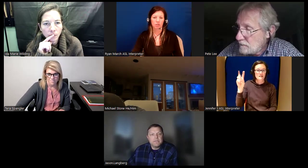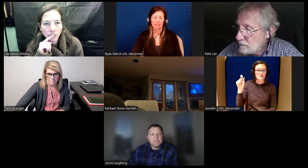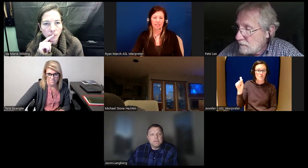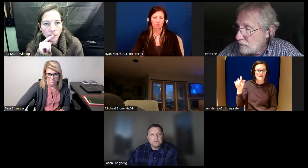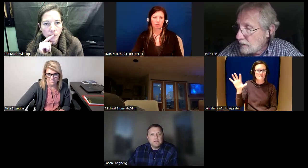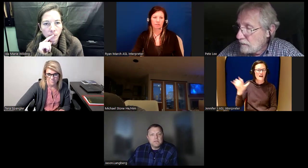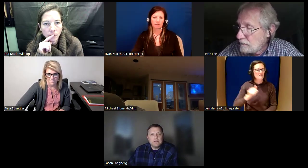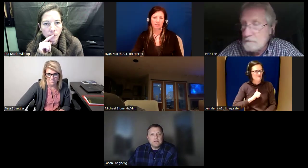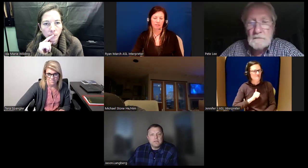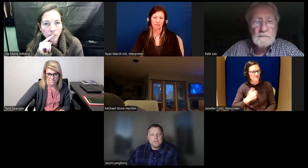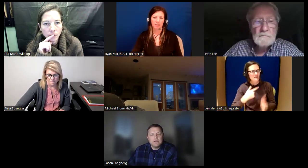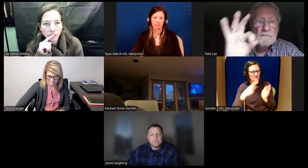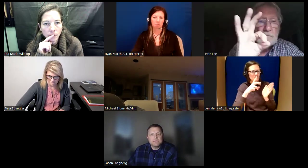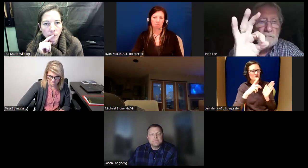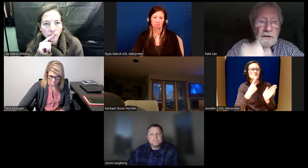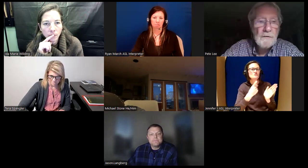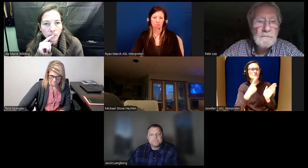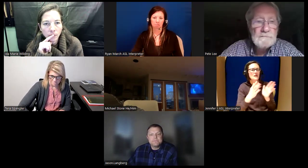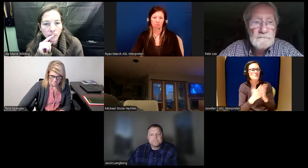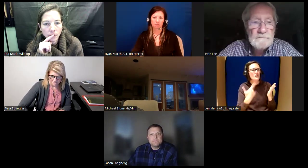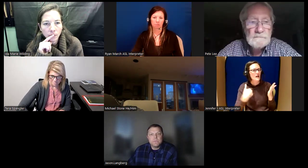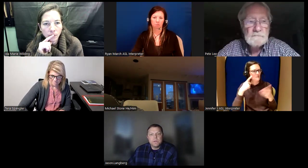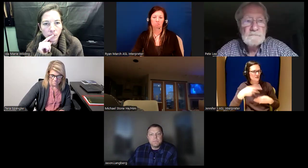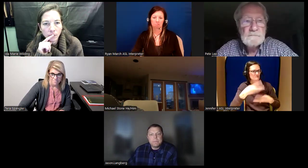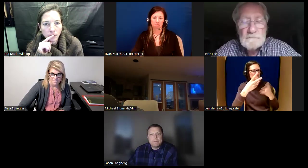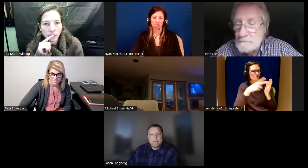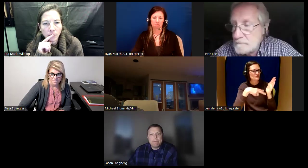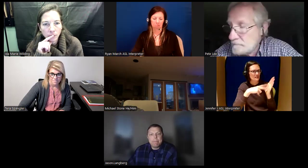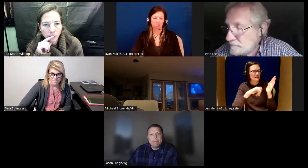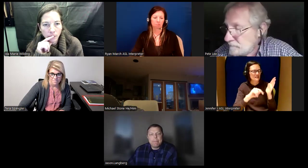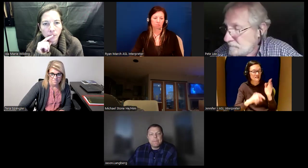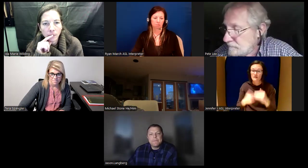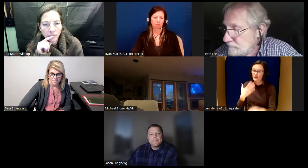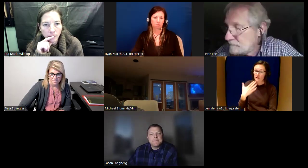106.5. Okay. Thank you. You're welcome.